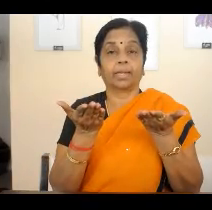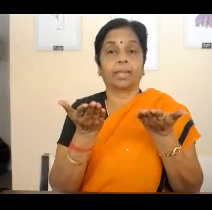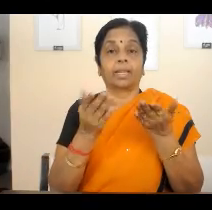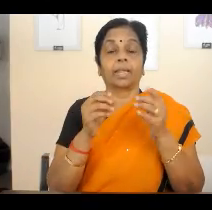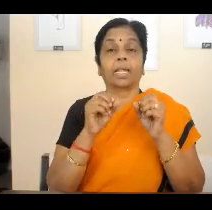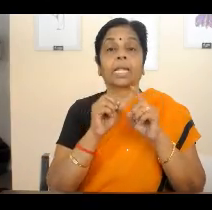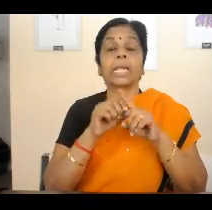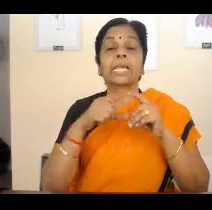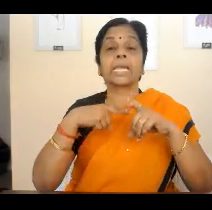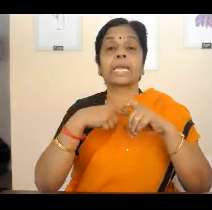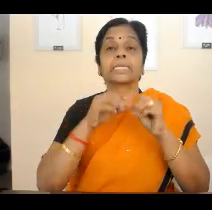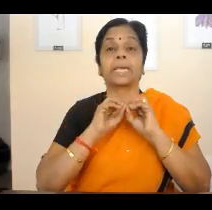establishments